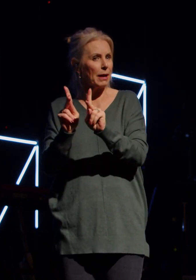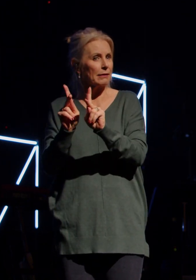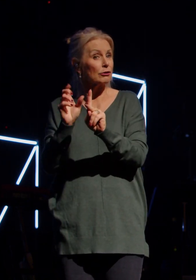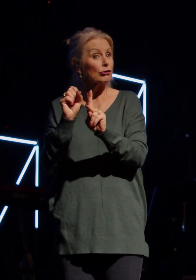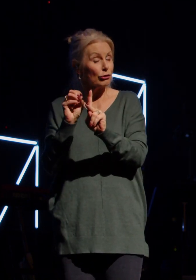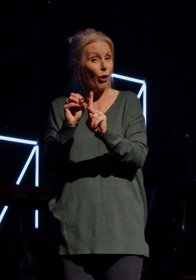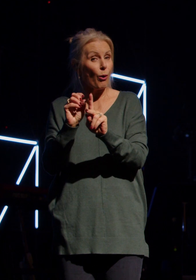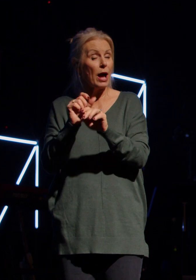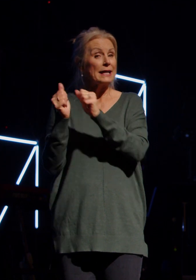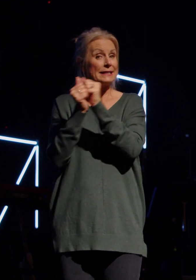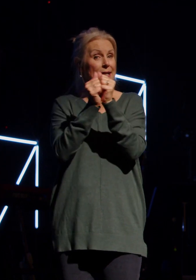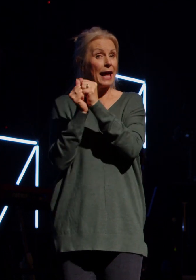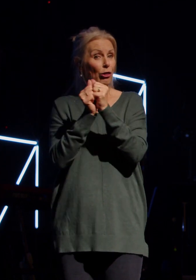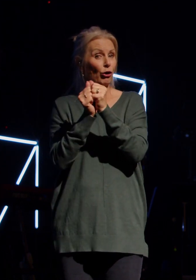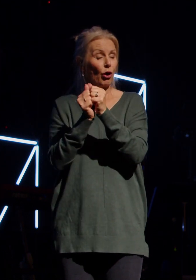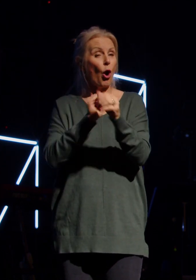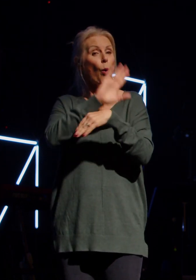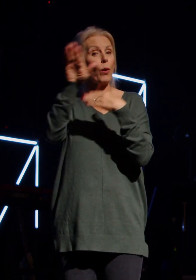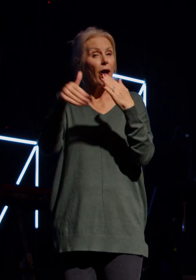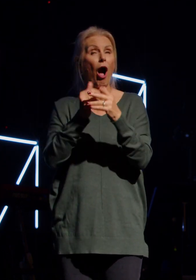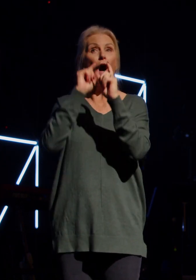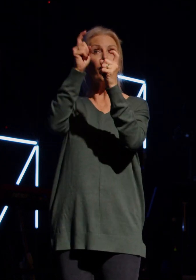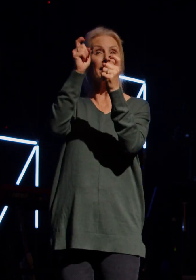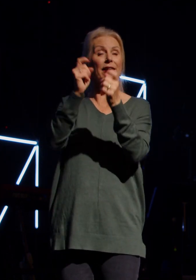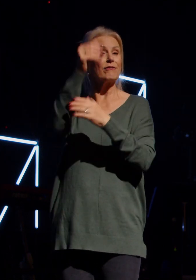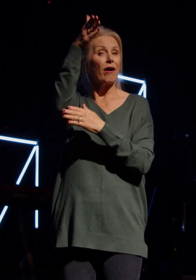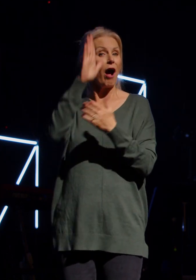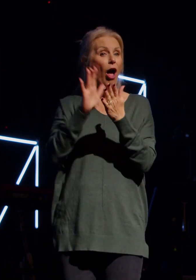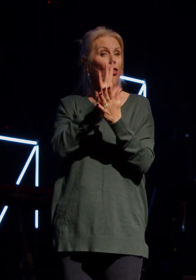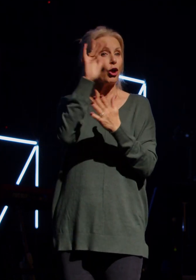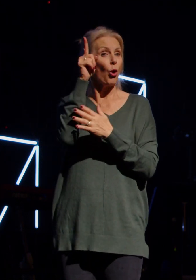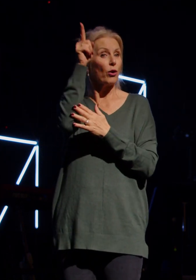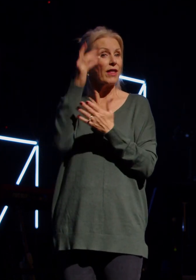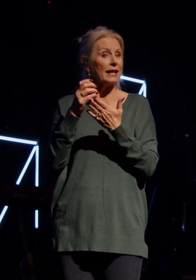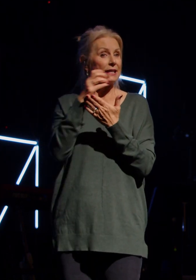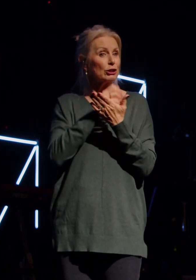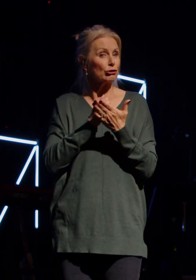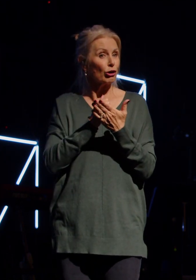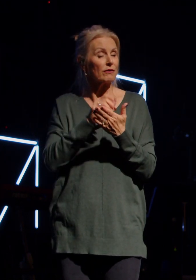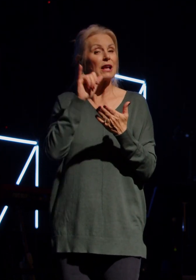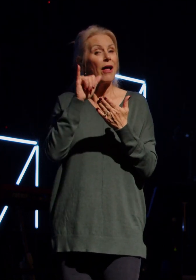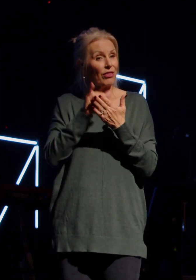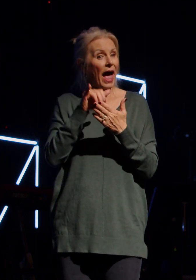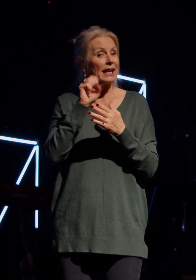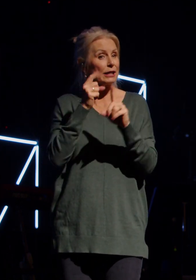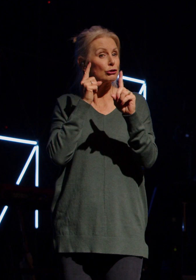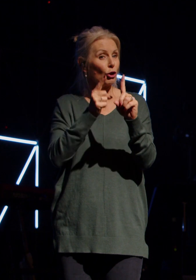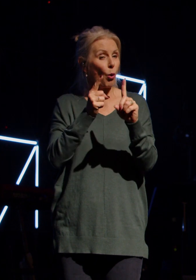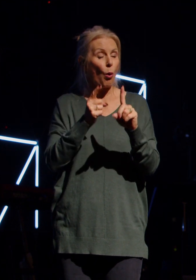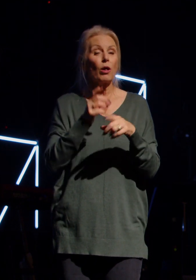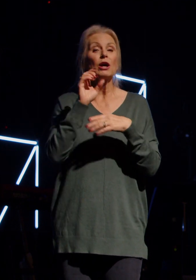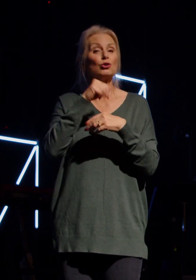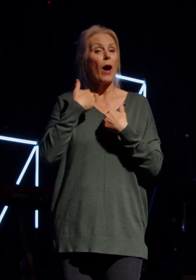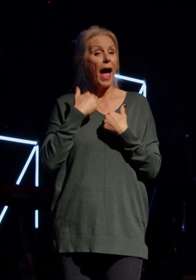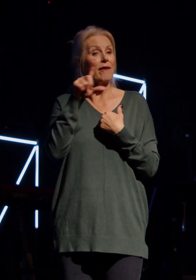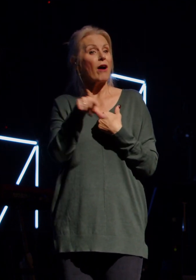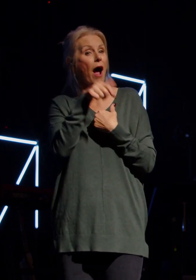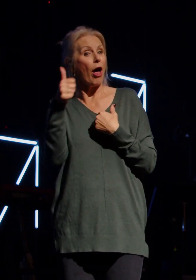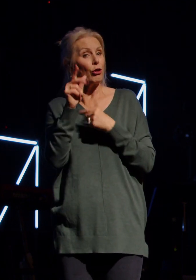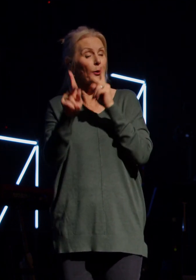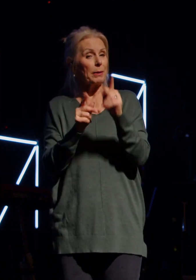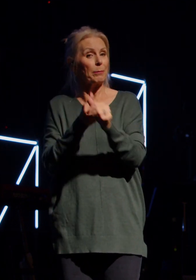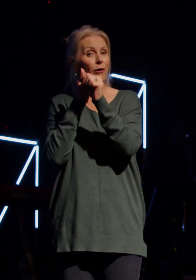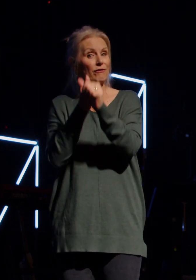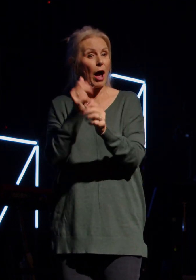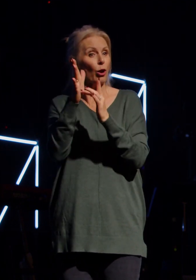us so that together we can all give God glory that he deserves. That is the goal, to have other people follow him